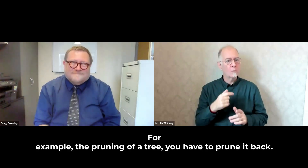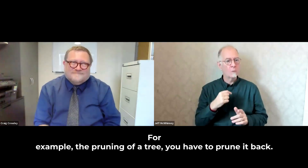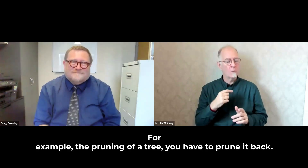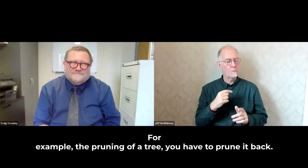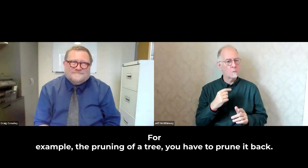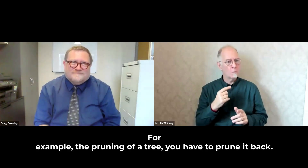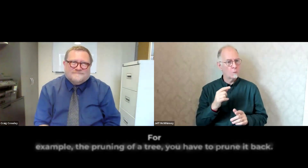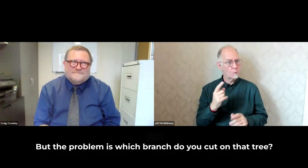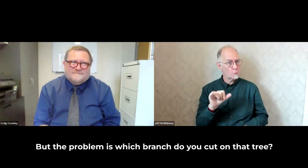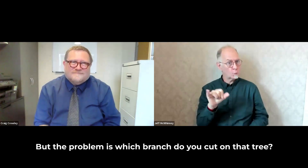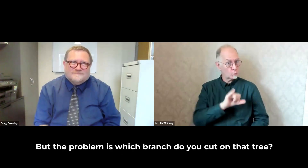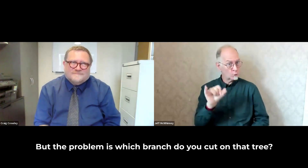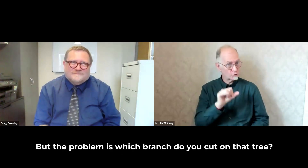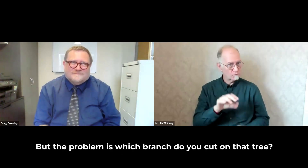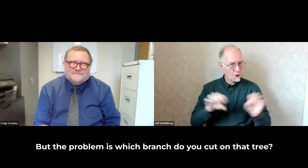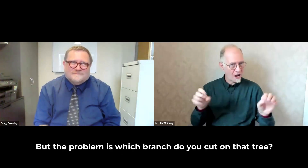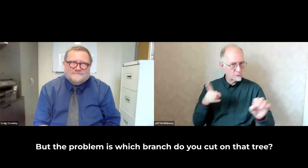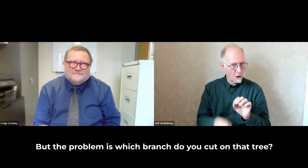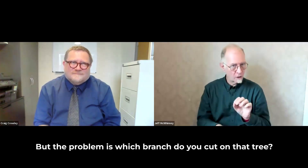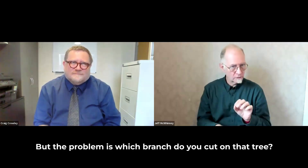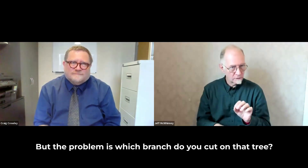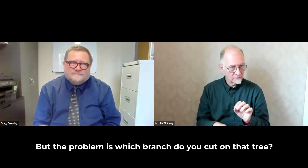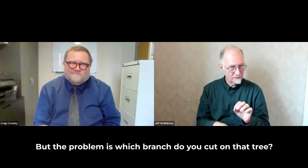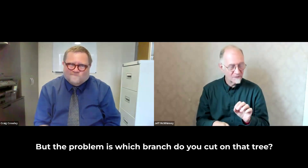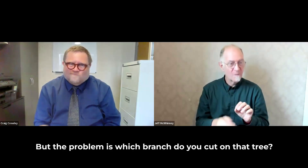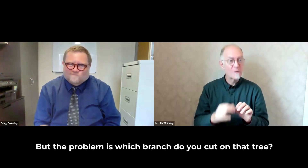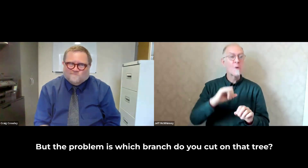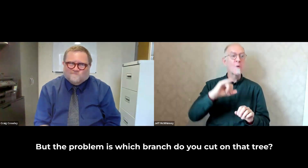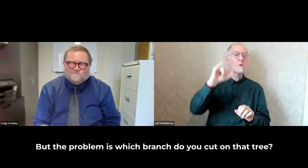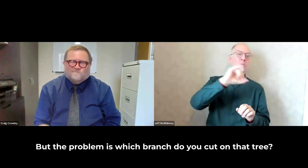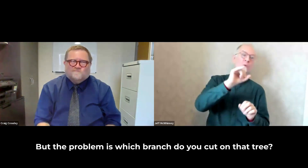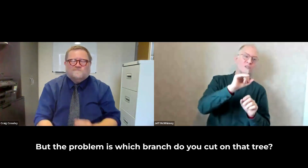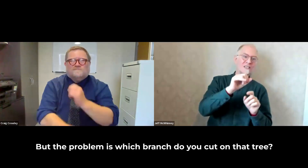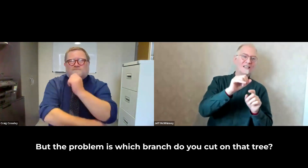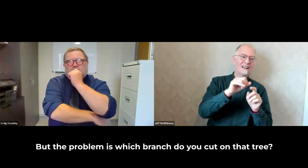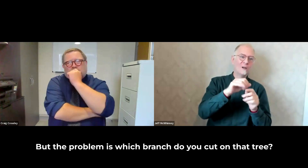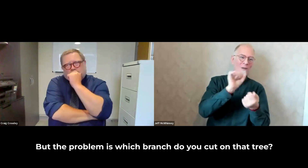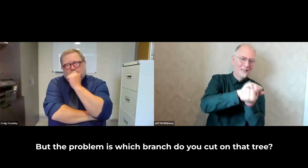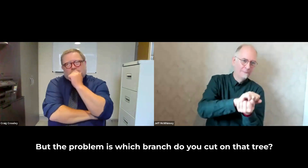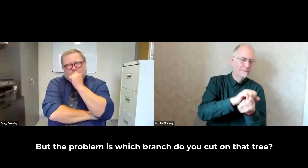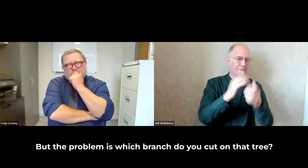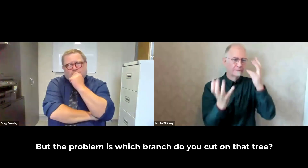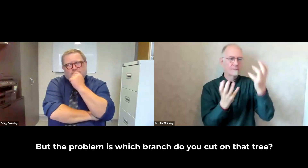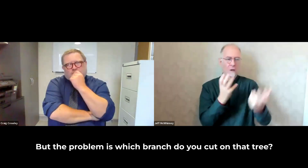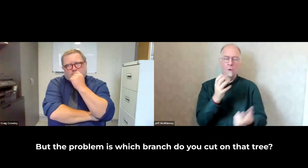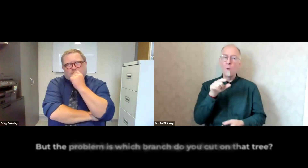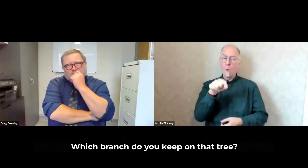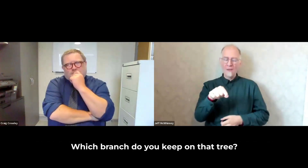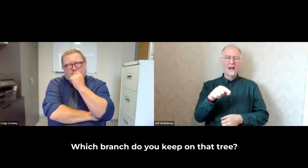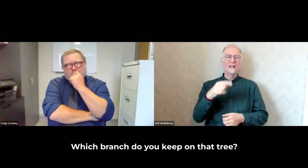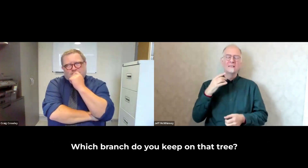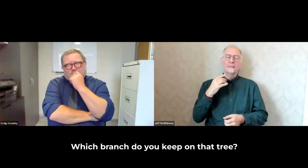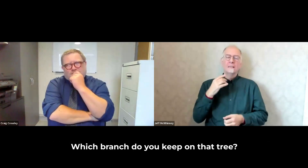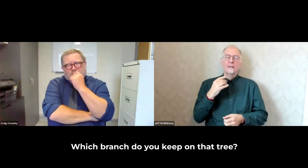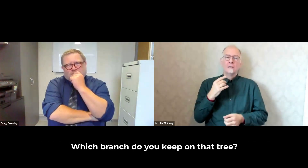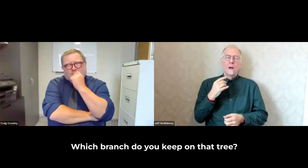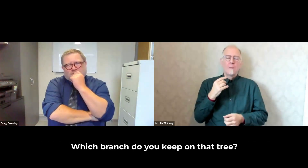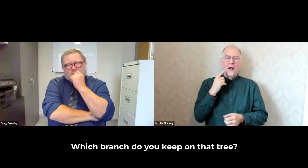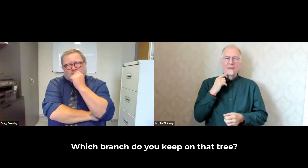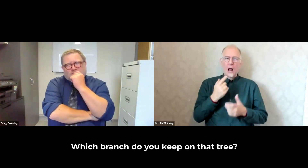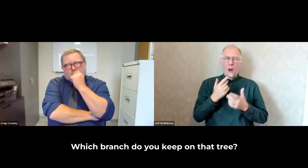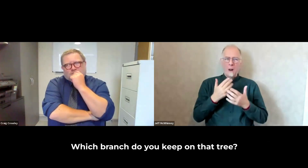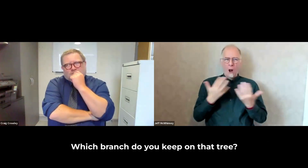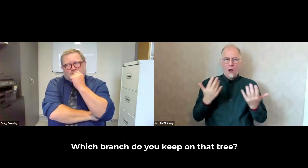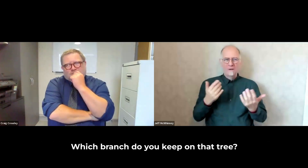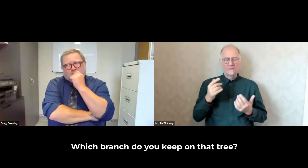have to prune it back. But the problem is, which branch do you cut on that tree? Which branch do you